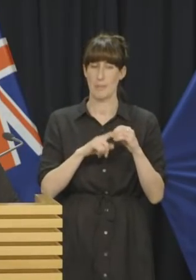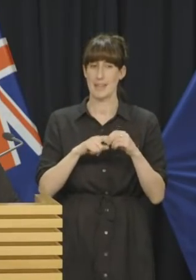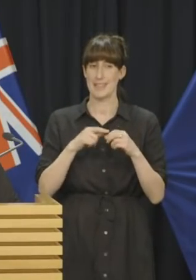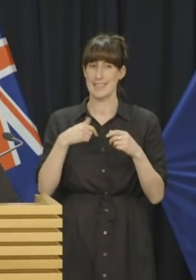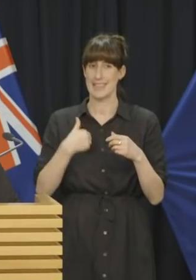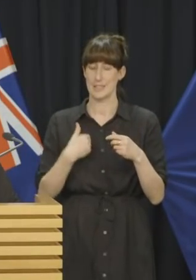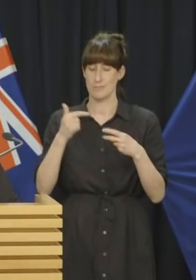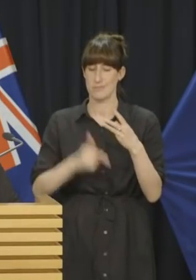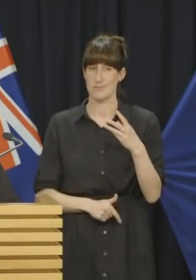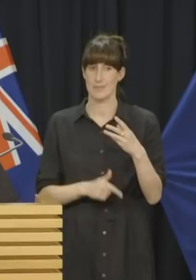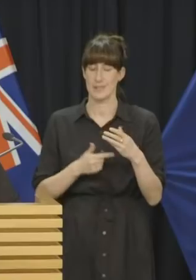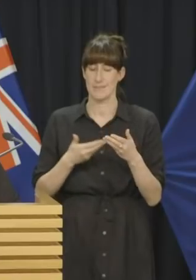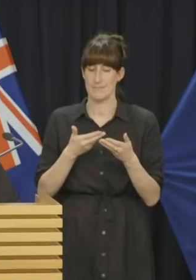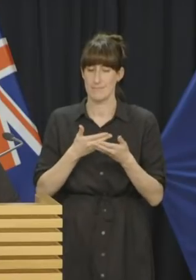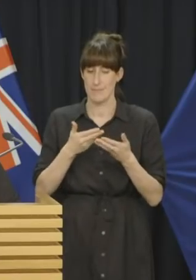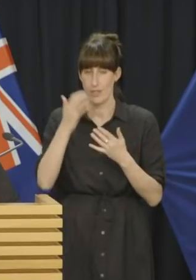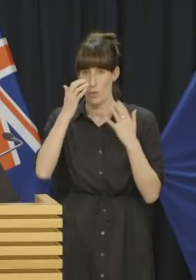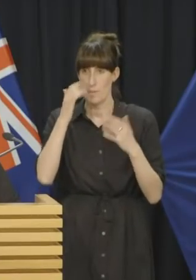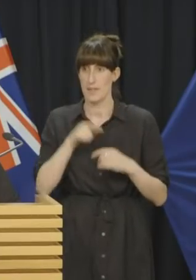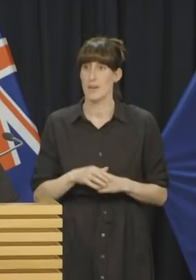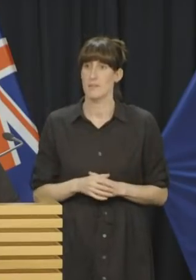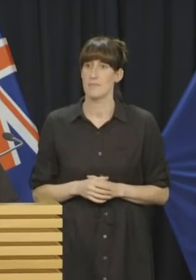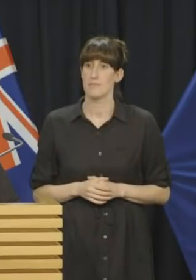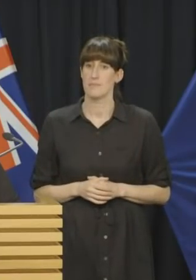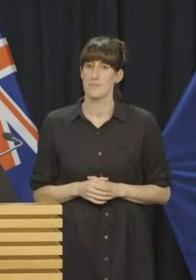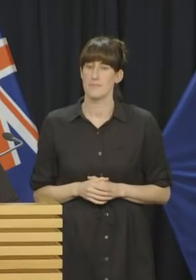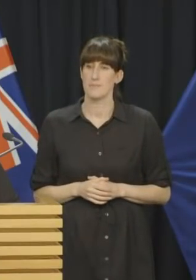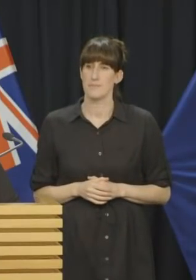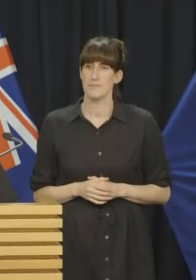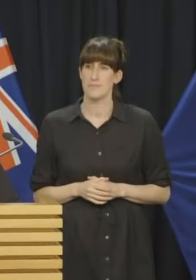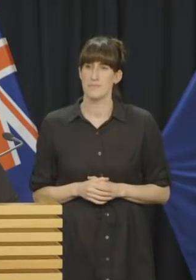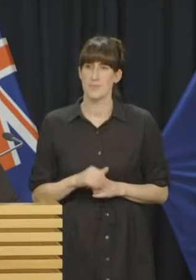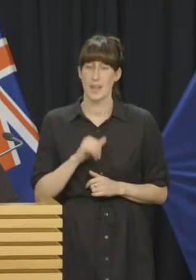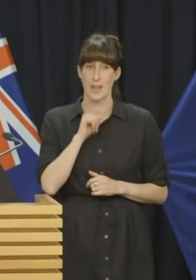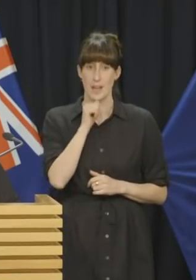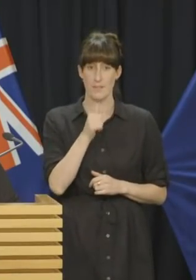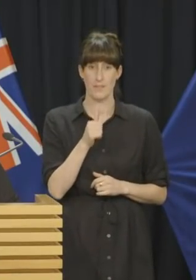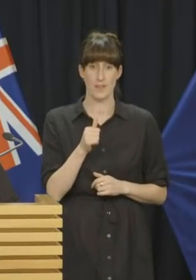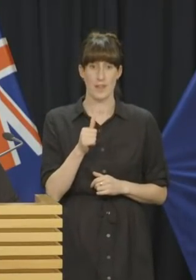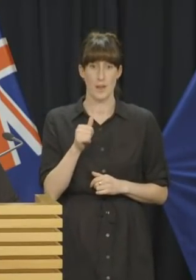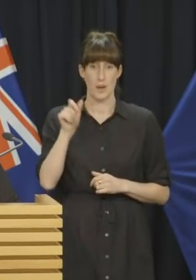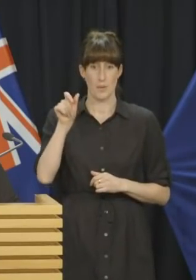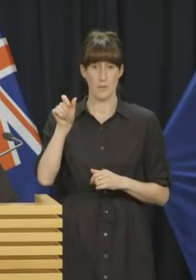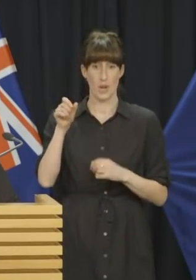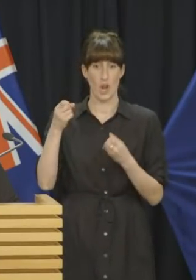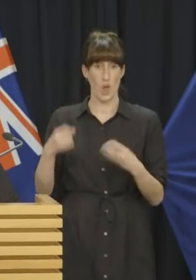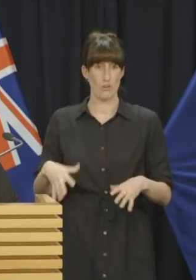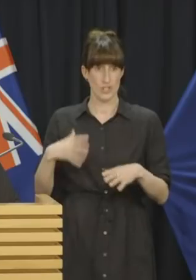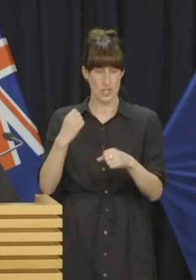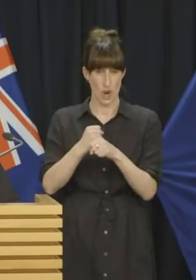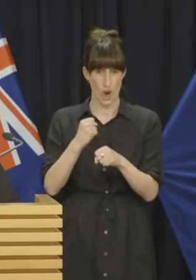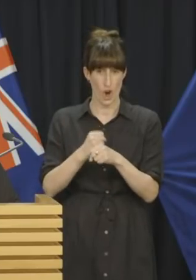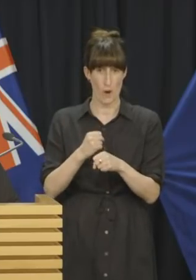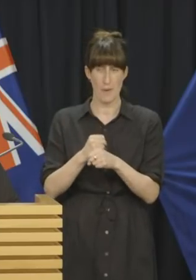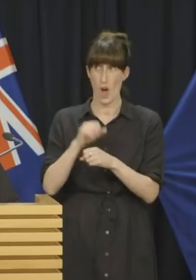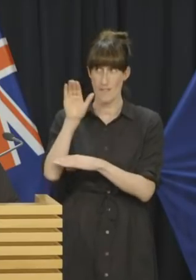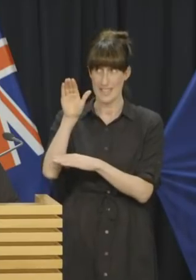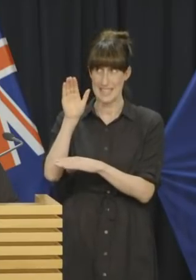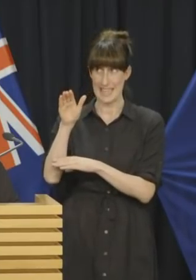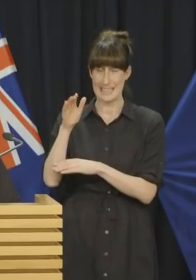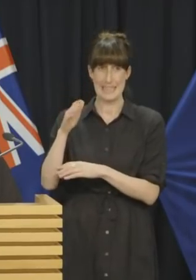job overseas and doesn't have the money to pay for this? Could they sort of get a loan, or